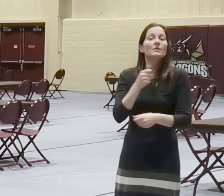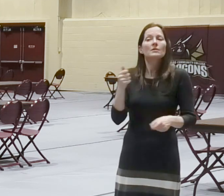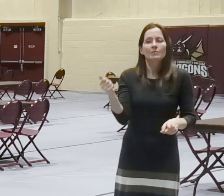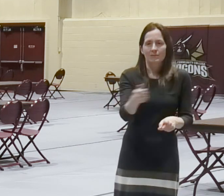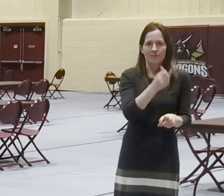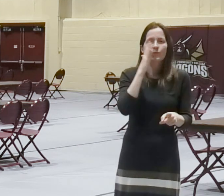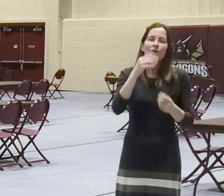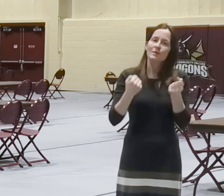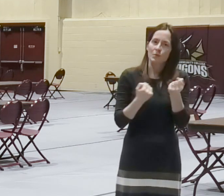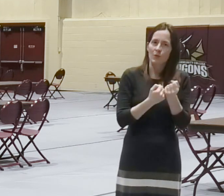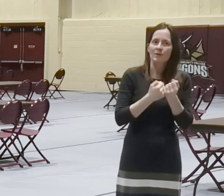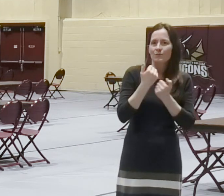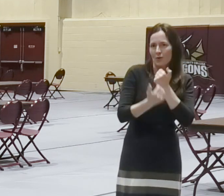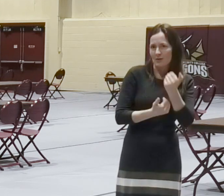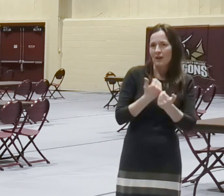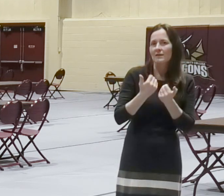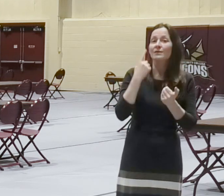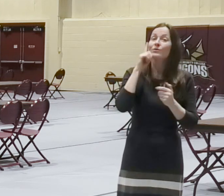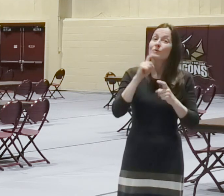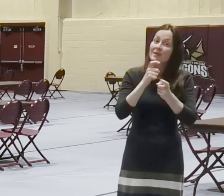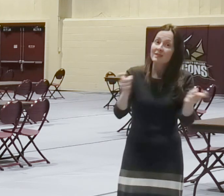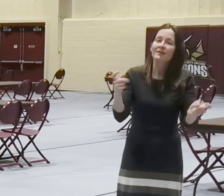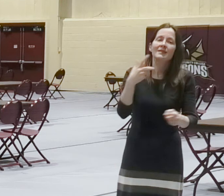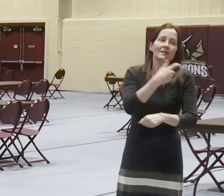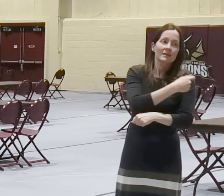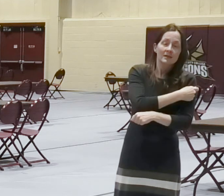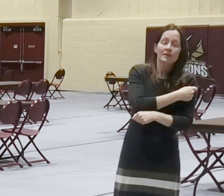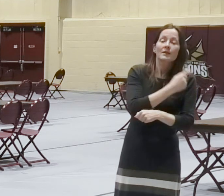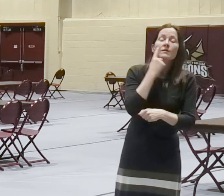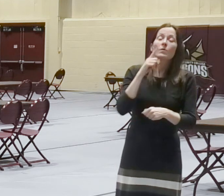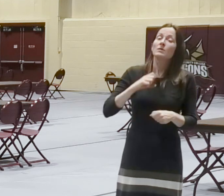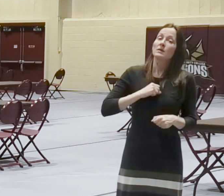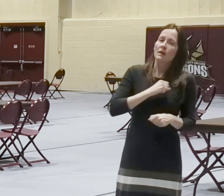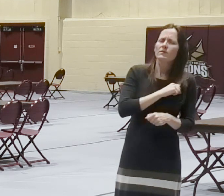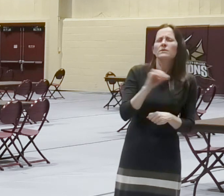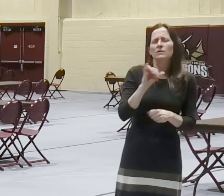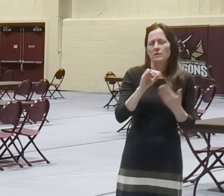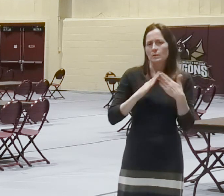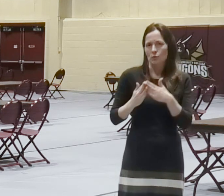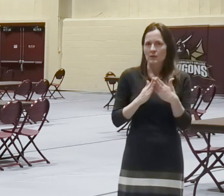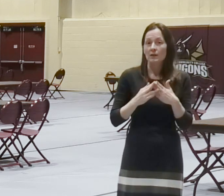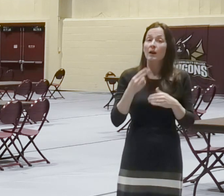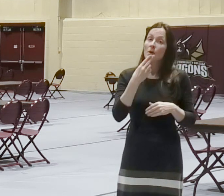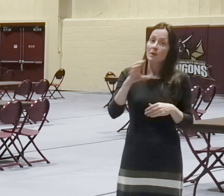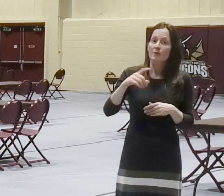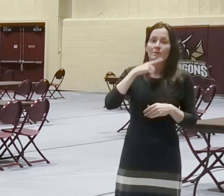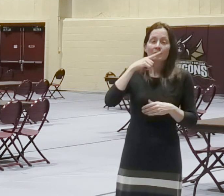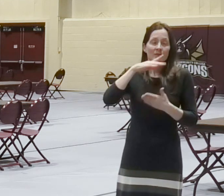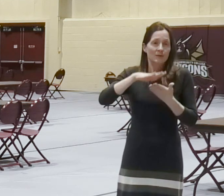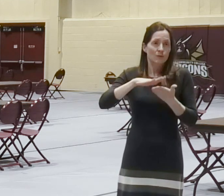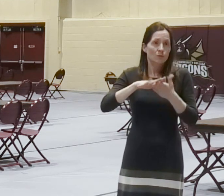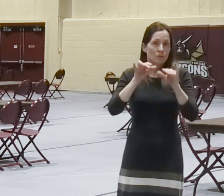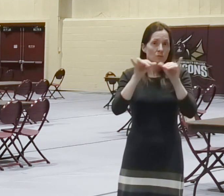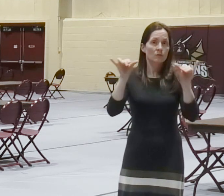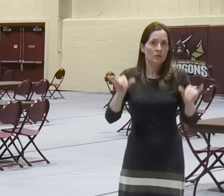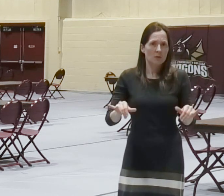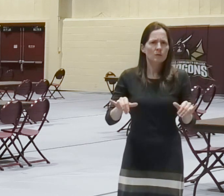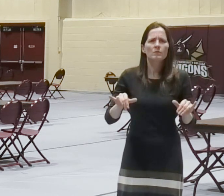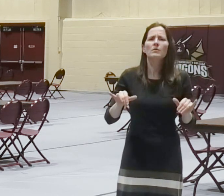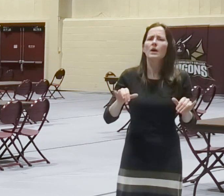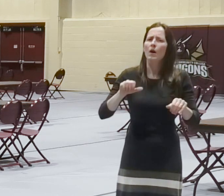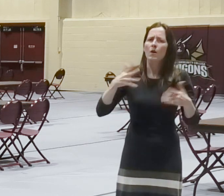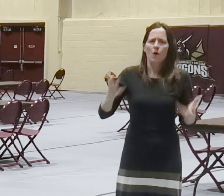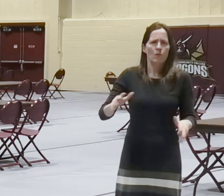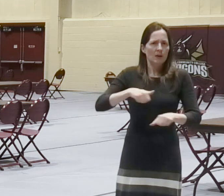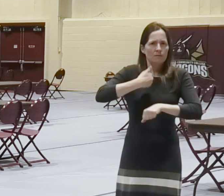to vaccinate our staff and community. The Howard County Public School System has developed a very clear prioritized